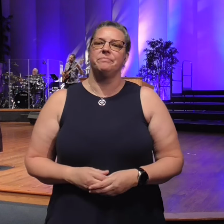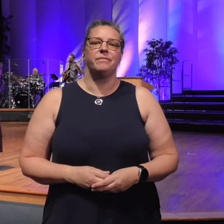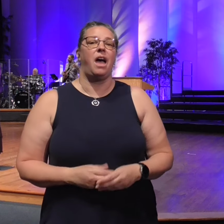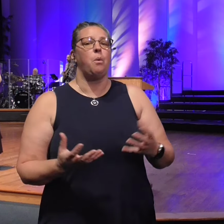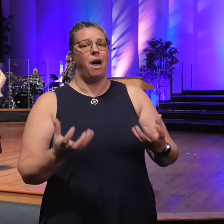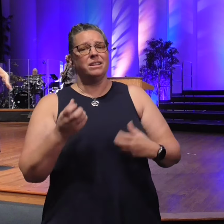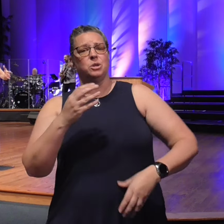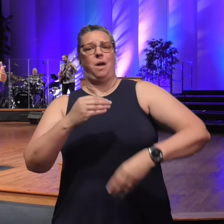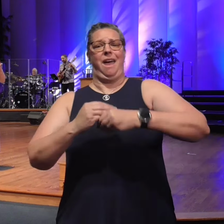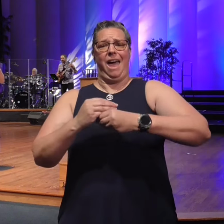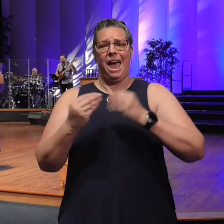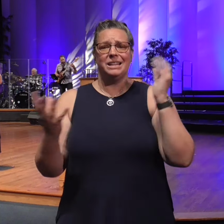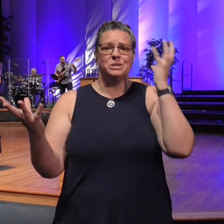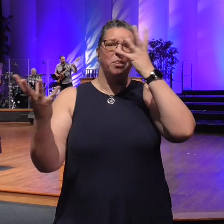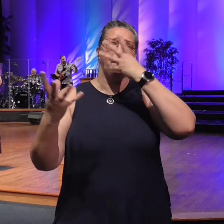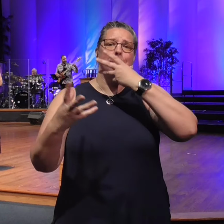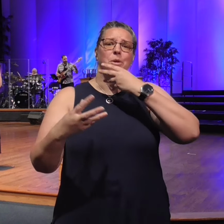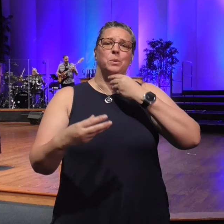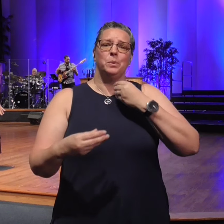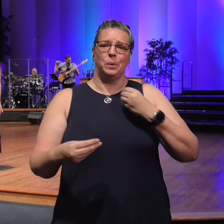Add to the beauty.